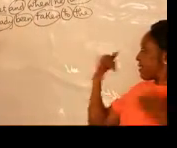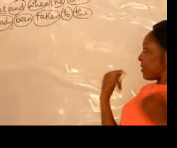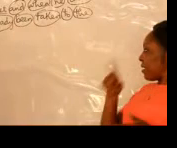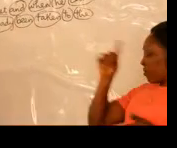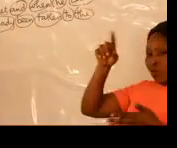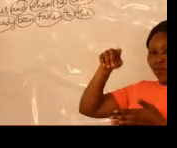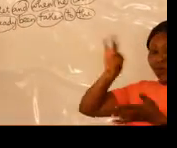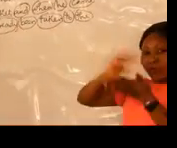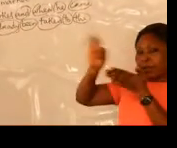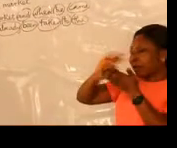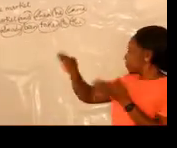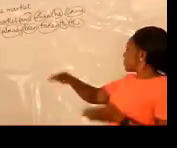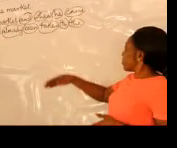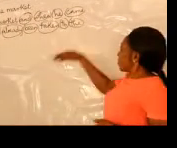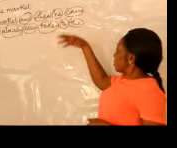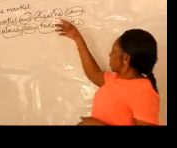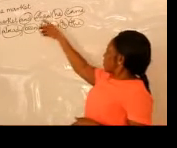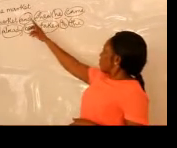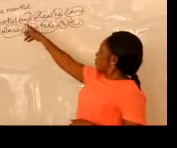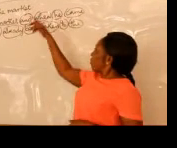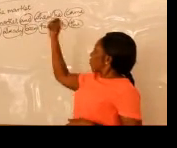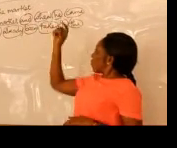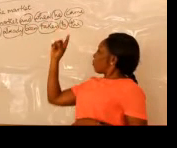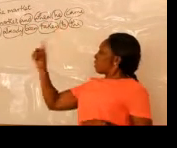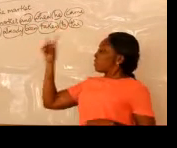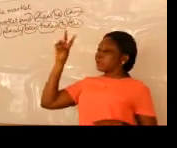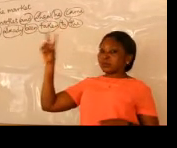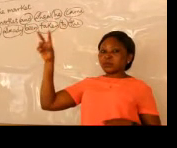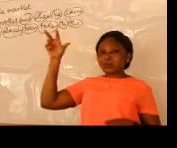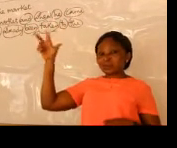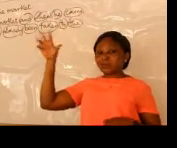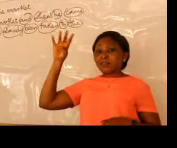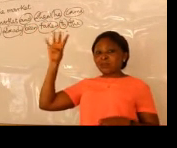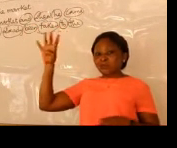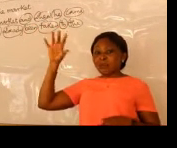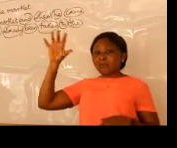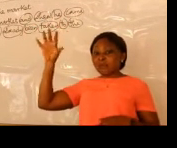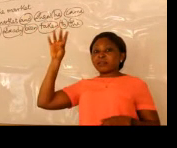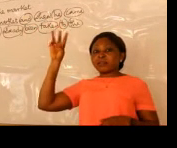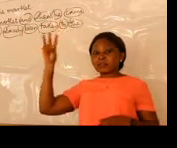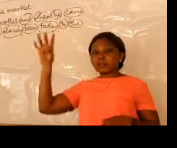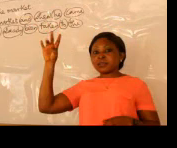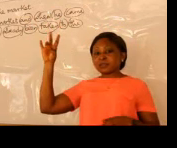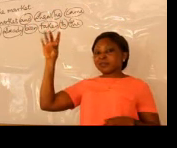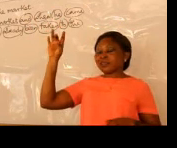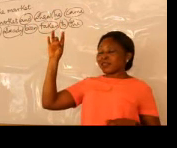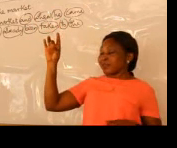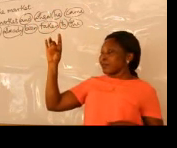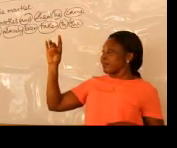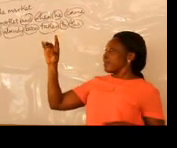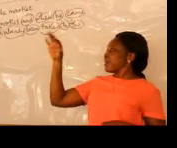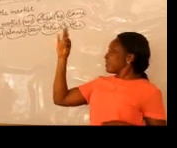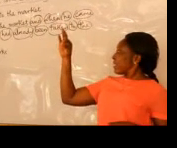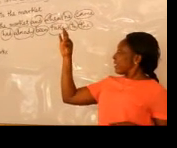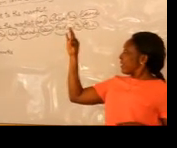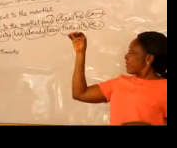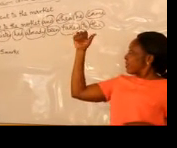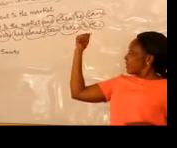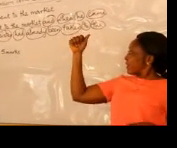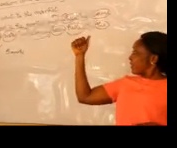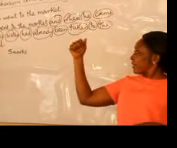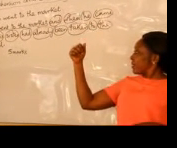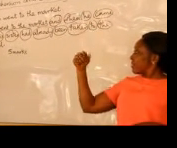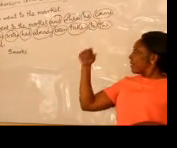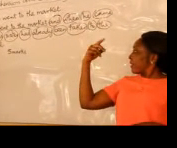8, 9, 10, 11, 12, 13. That is 7.5 marks. Your answer